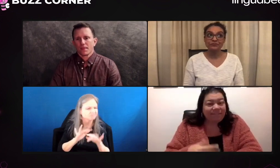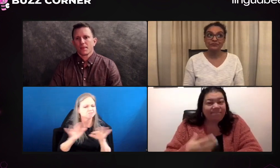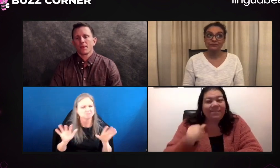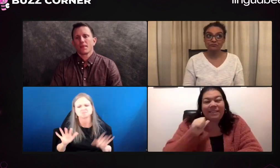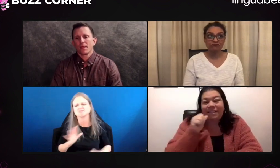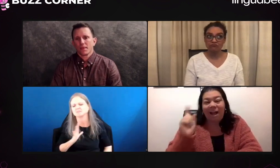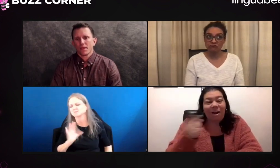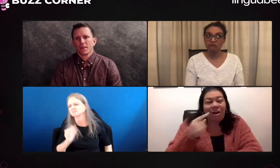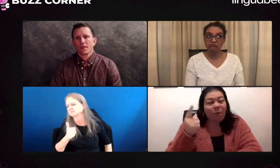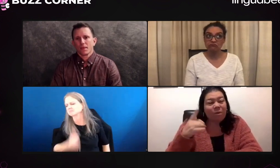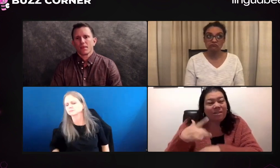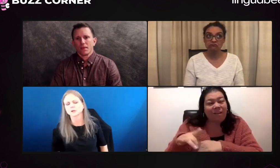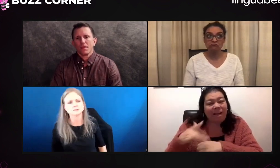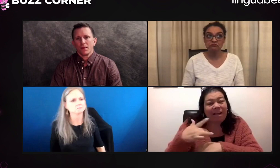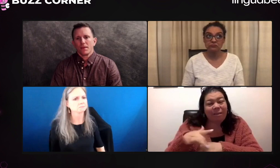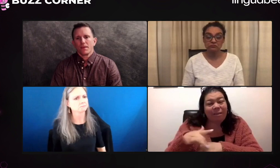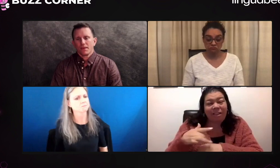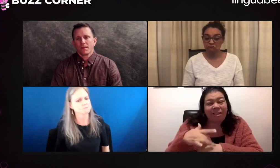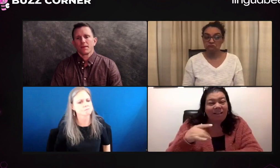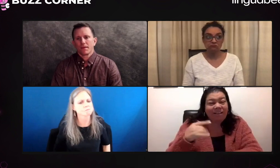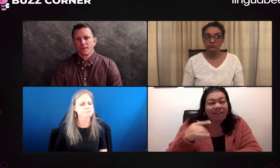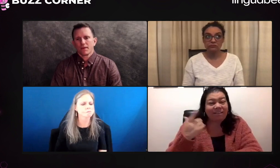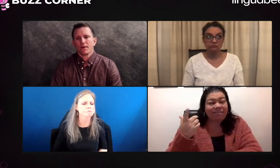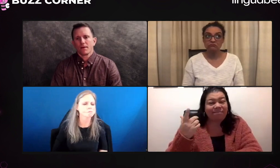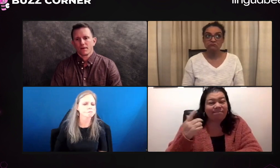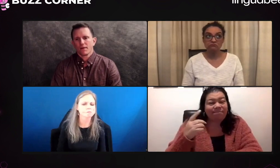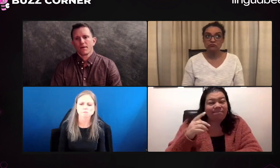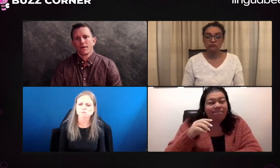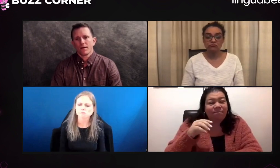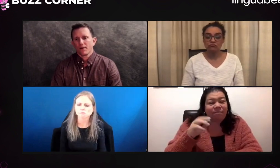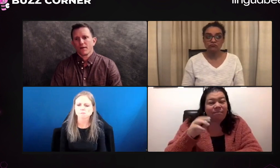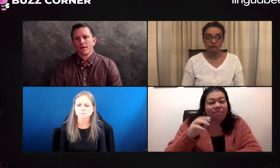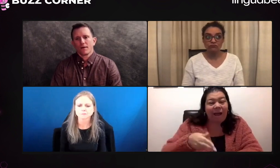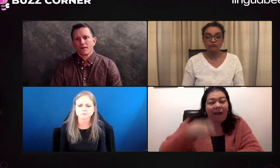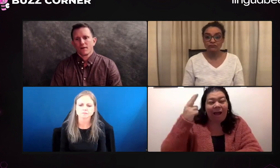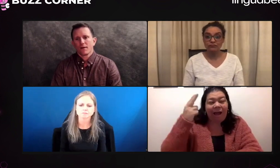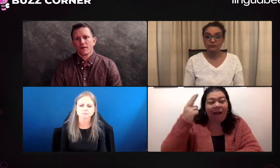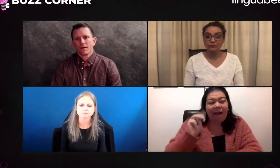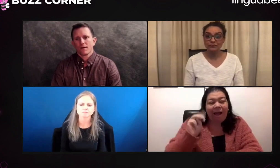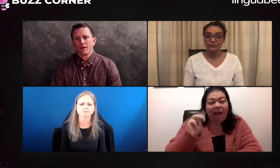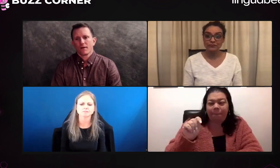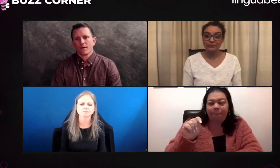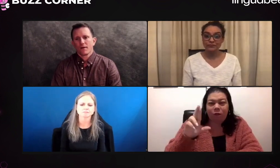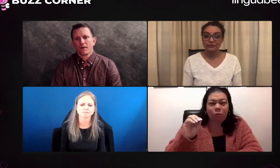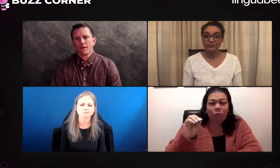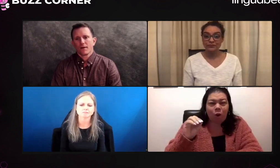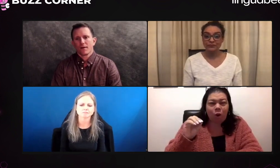with an interpreter just to provide that clarity. Perhaps a CDI could That's not support always like available.